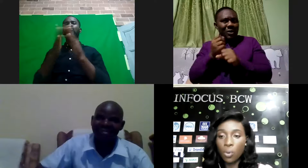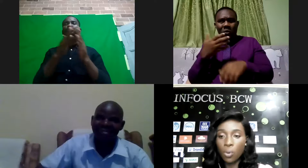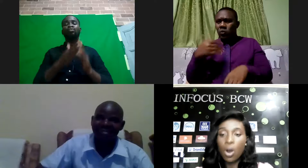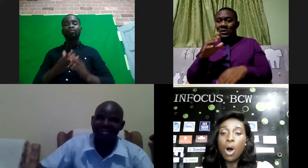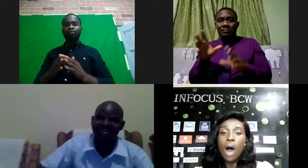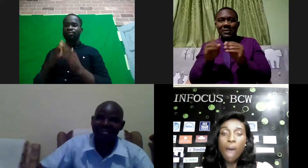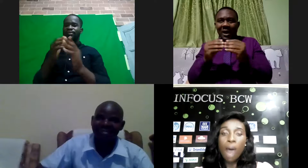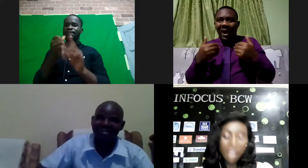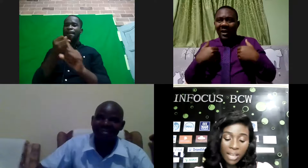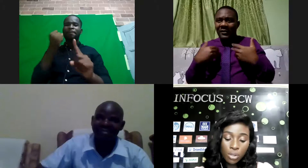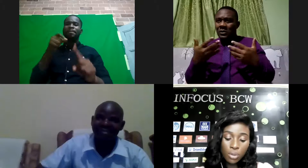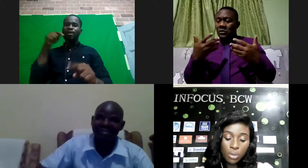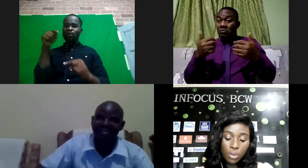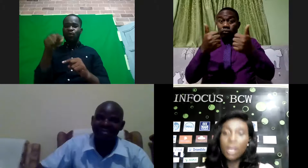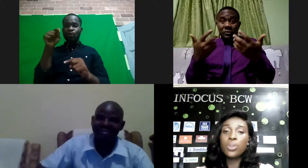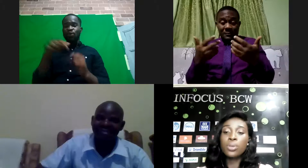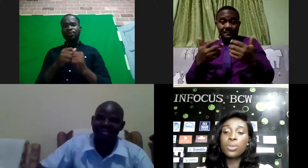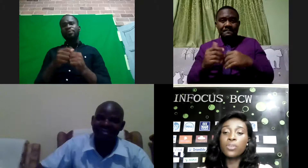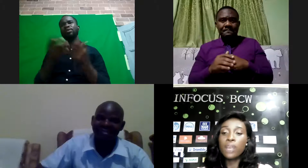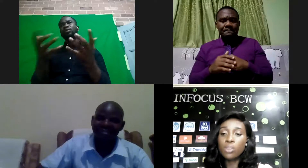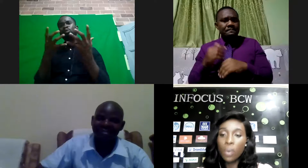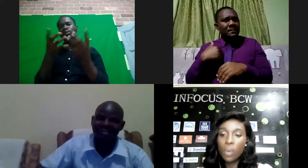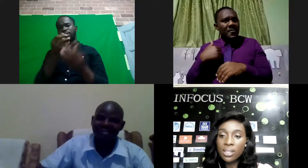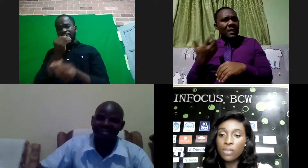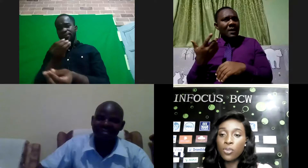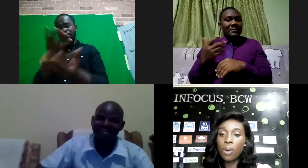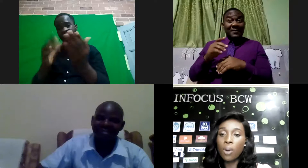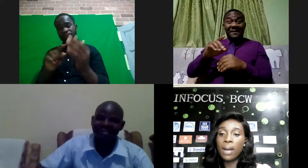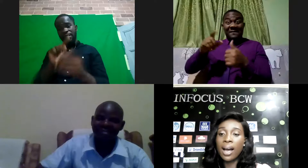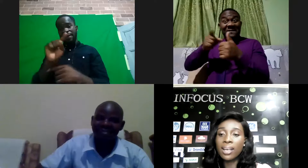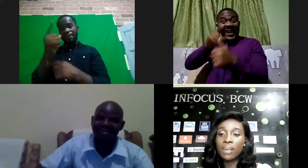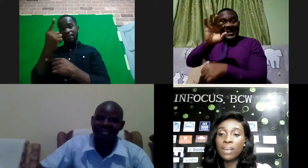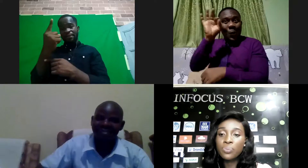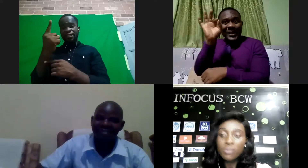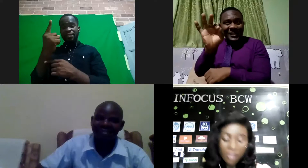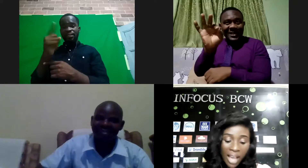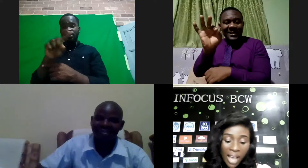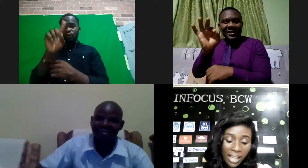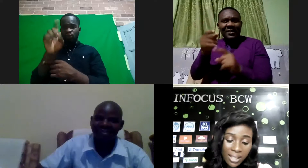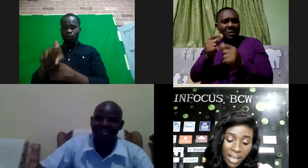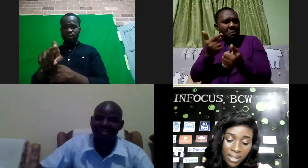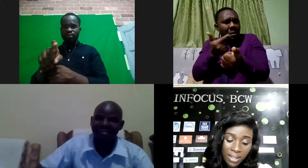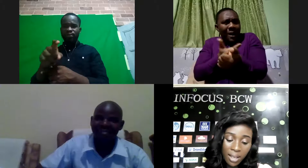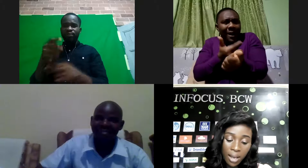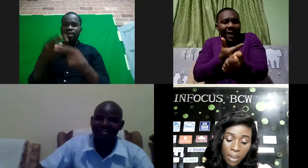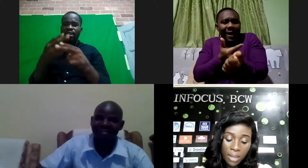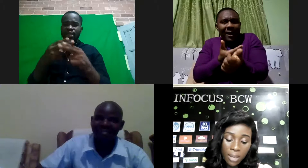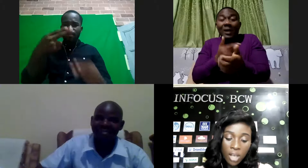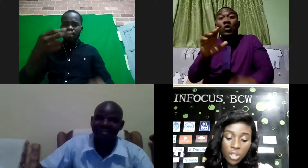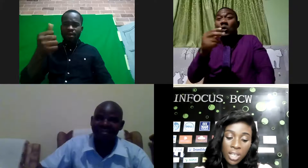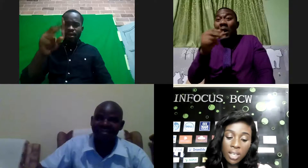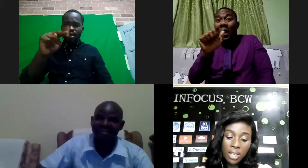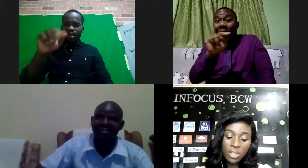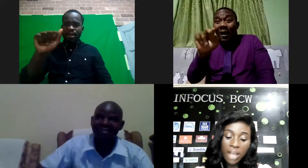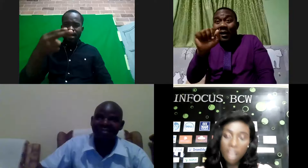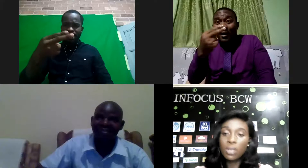impactful. I would like to share with you the first question from Hannah. Hannah says